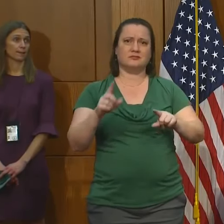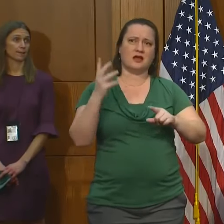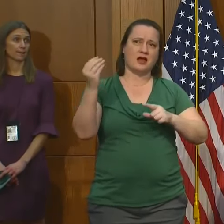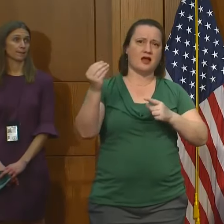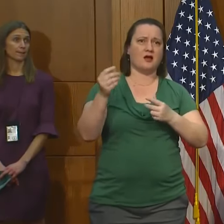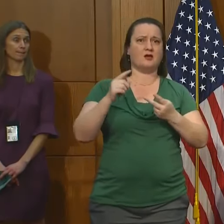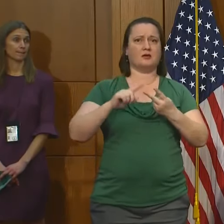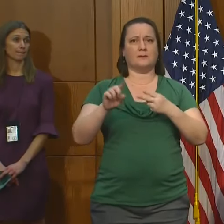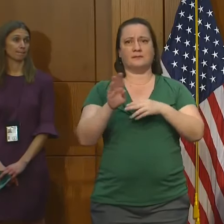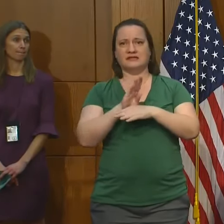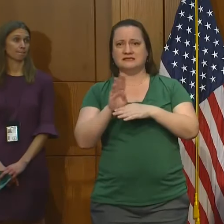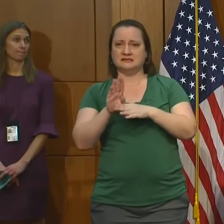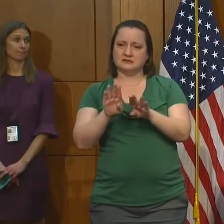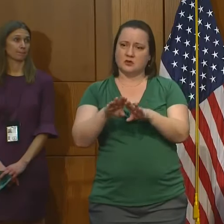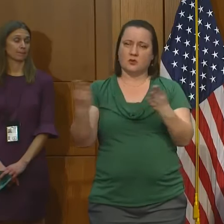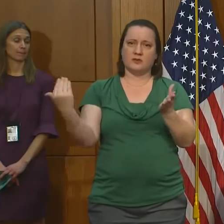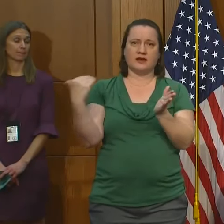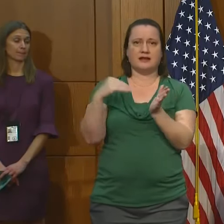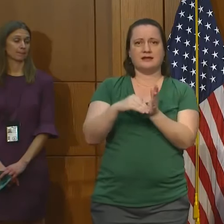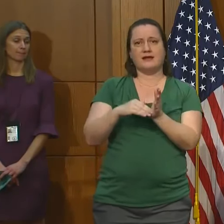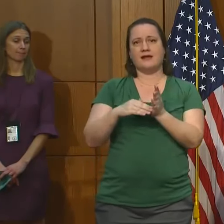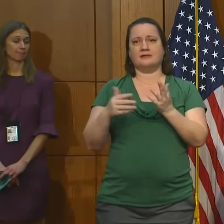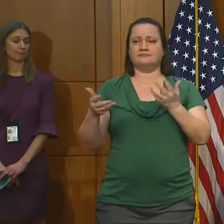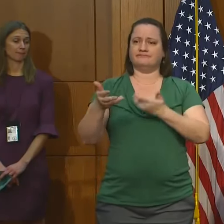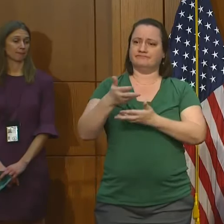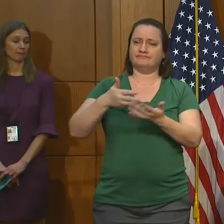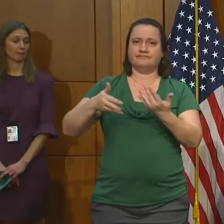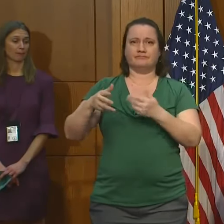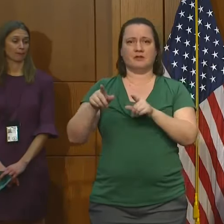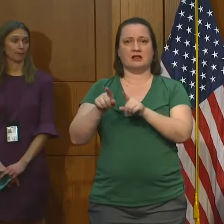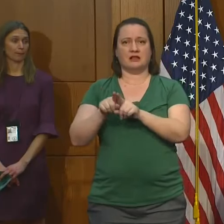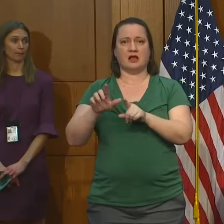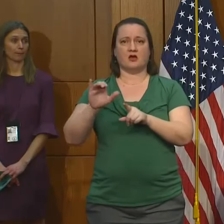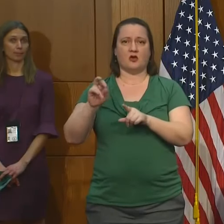to get back to our lives as we knew them prior to COVID-19.